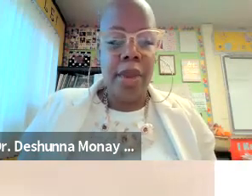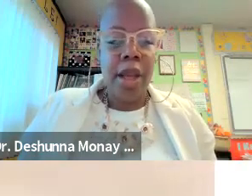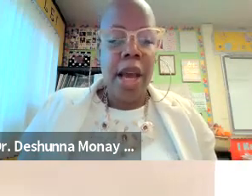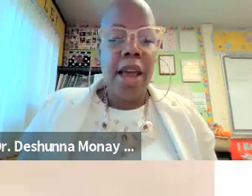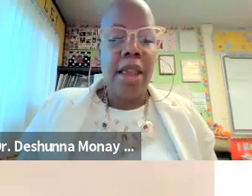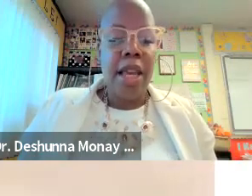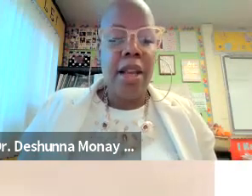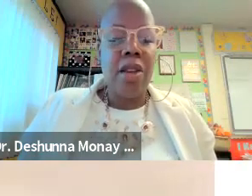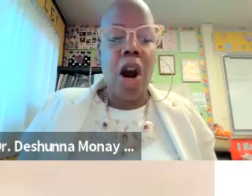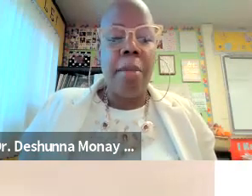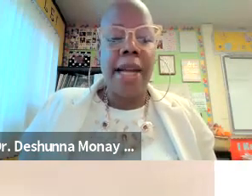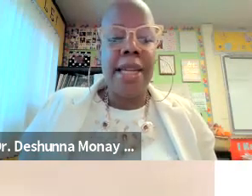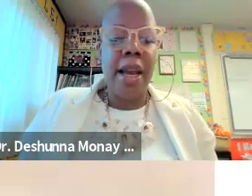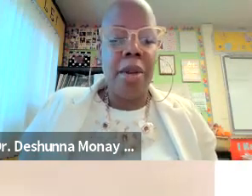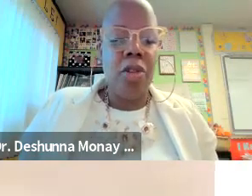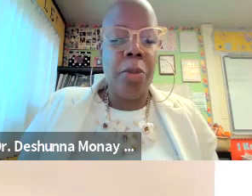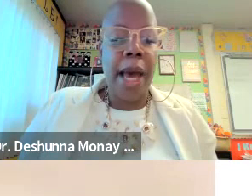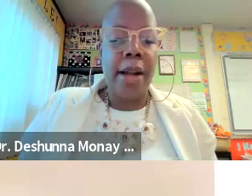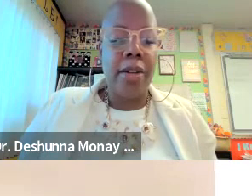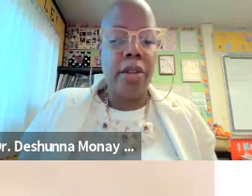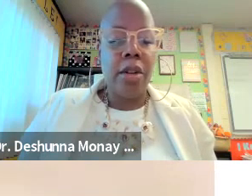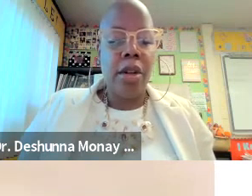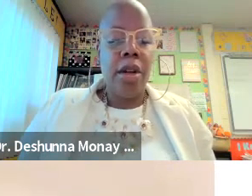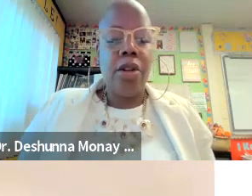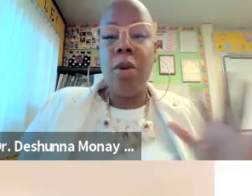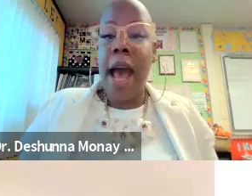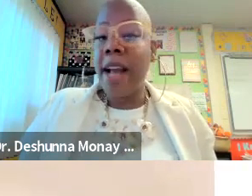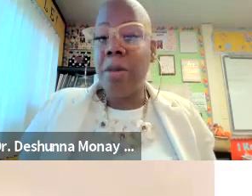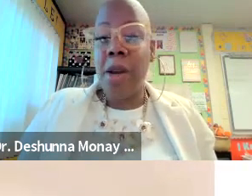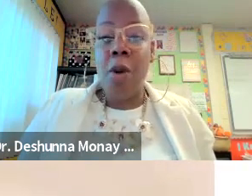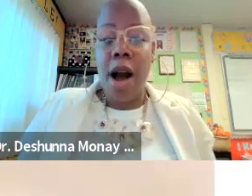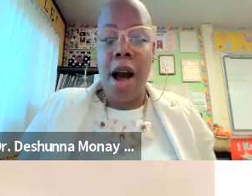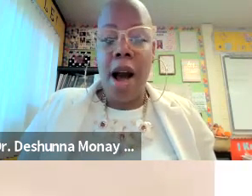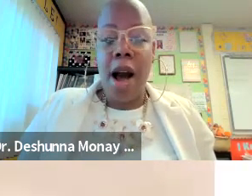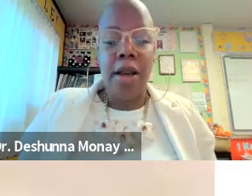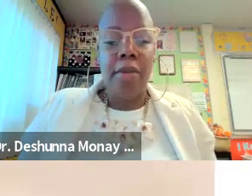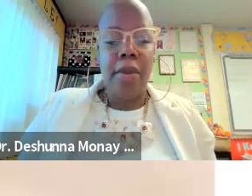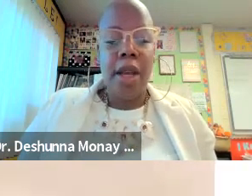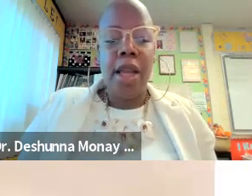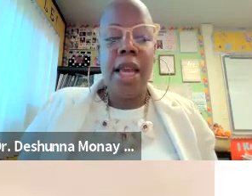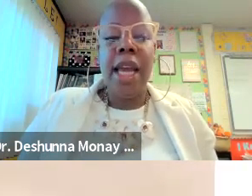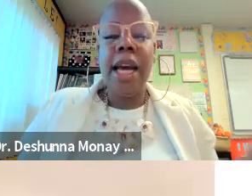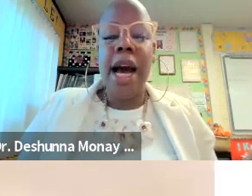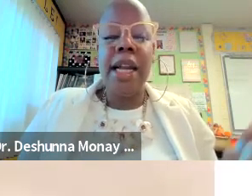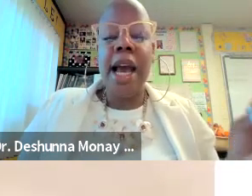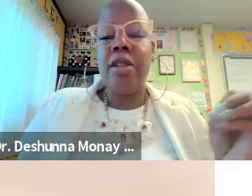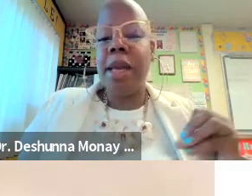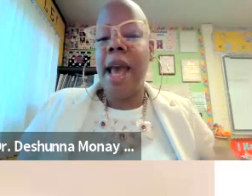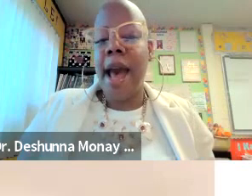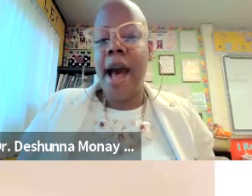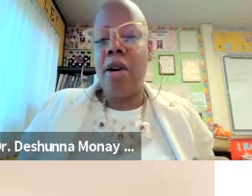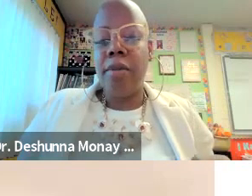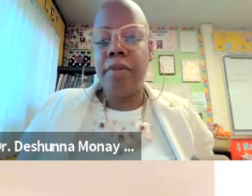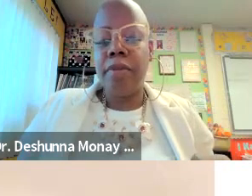inequities. And these are my damaged petals. Don't ask me why, thank God, and ask